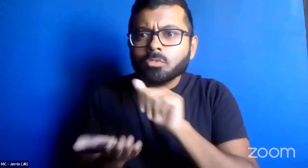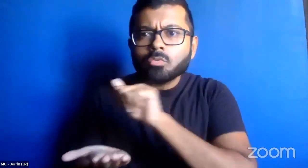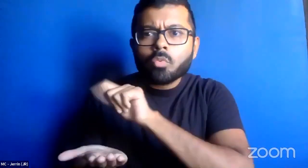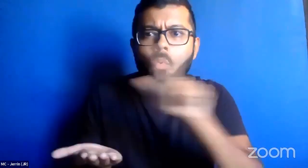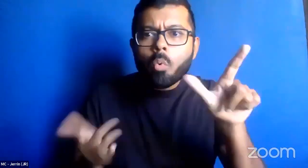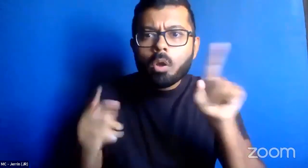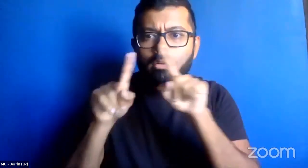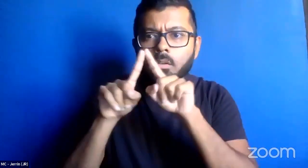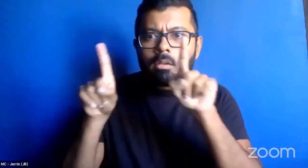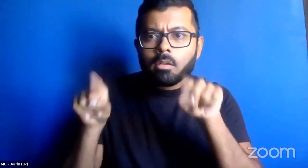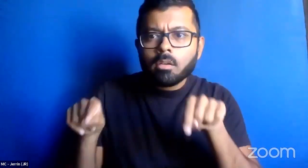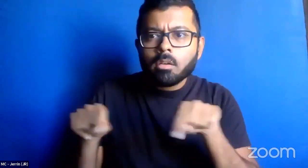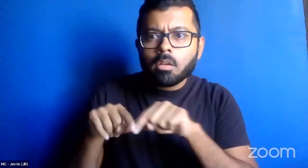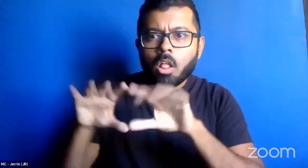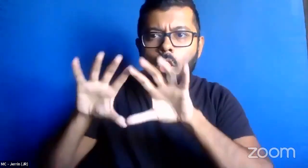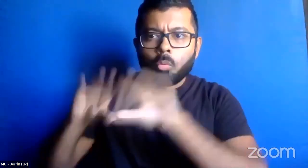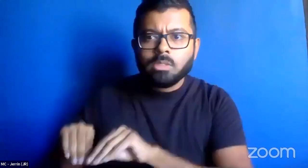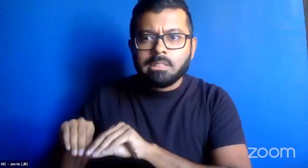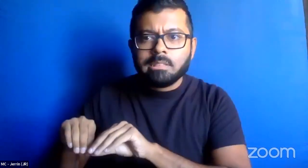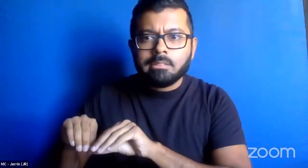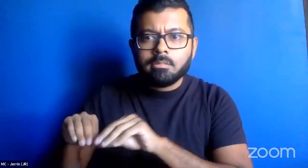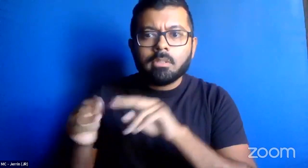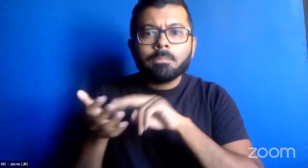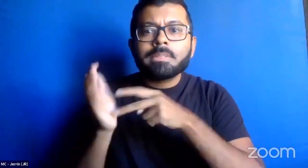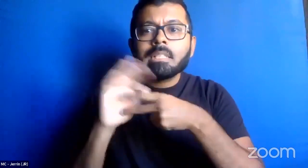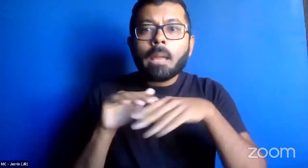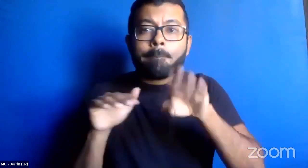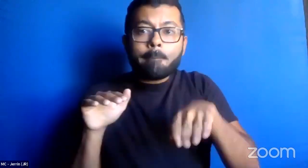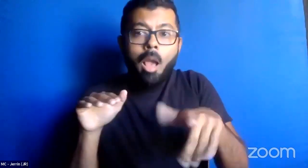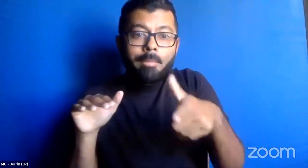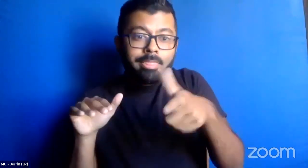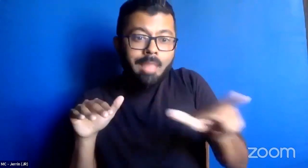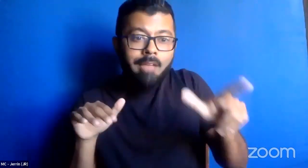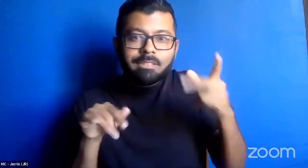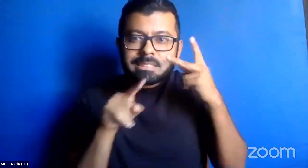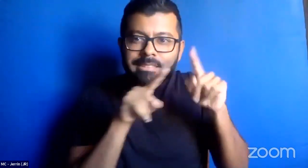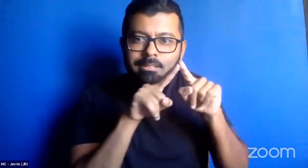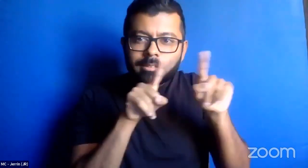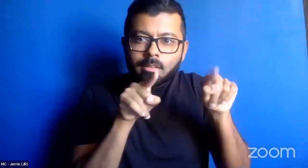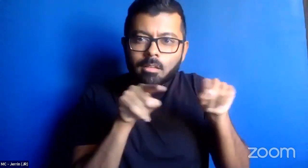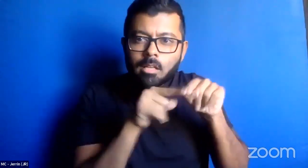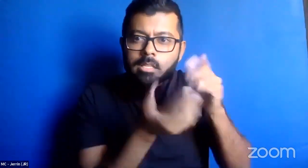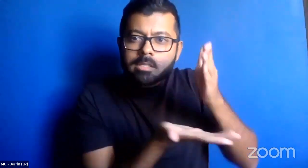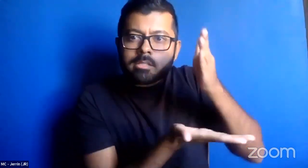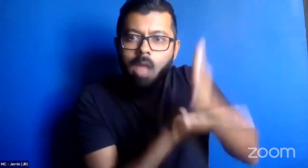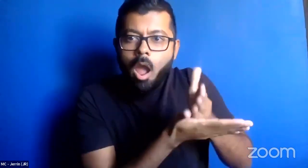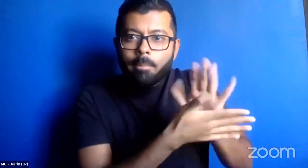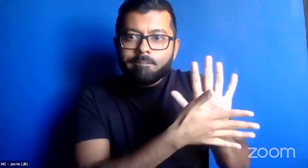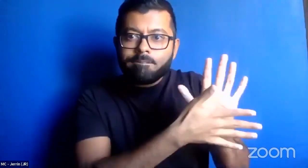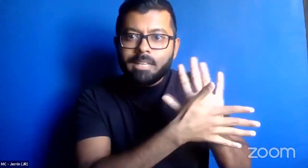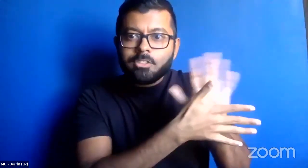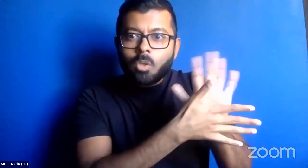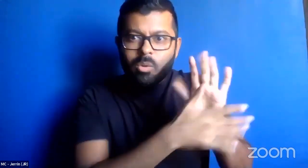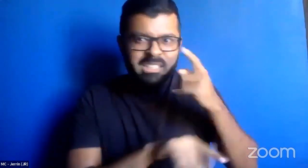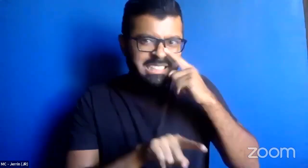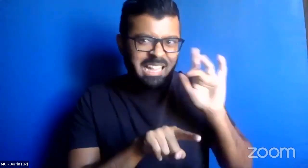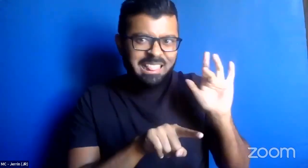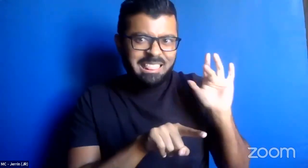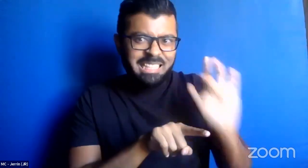we move forward, I would like to ask all of you individuals to please stop your